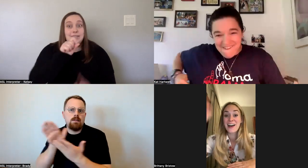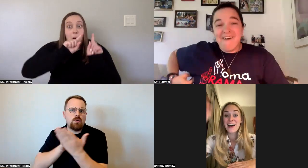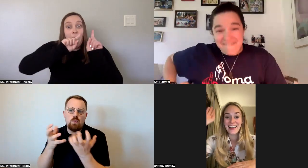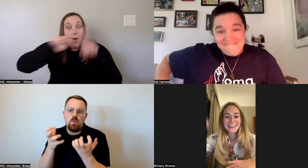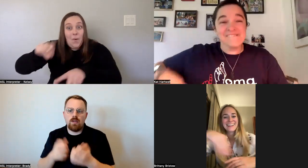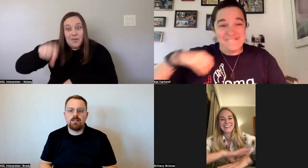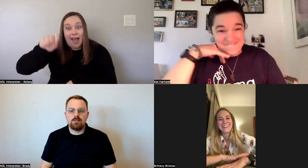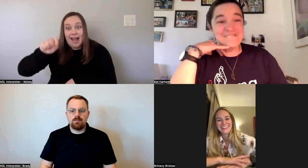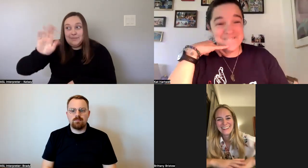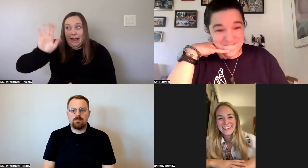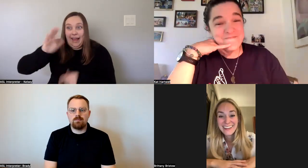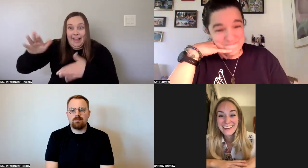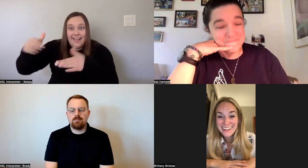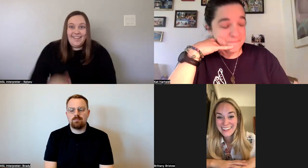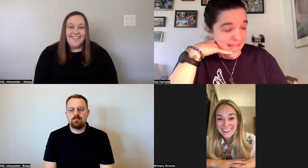That's fine.